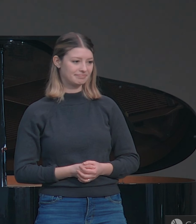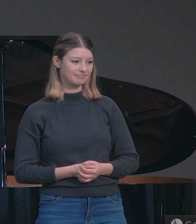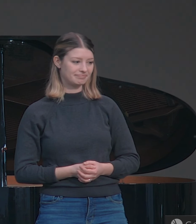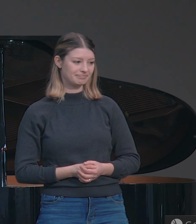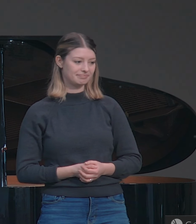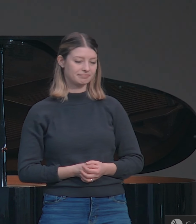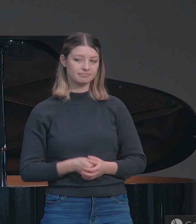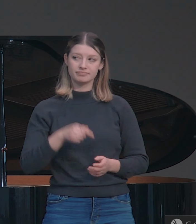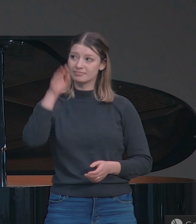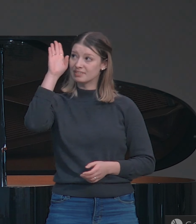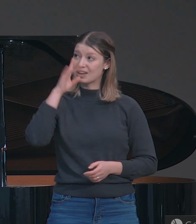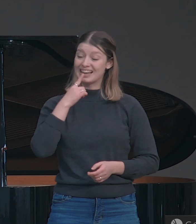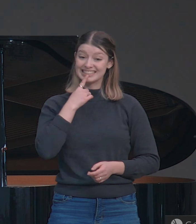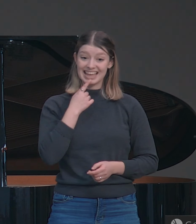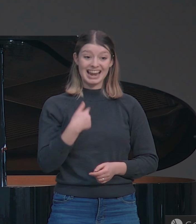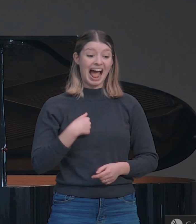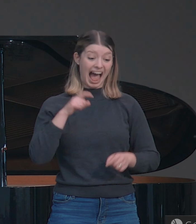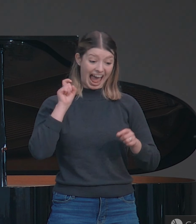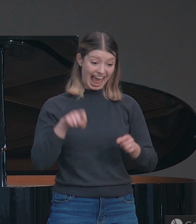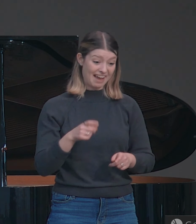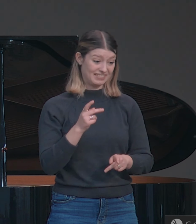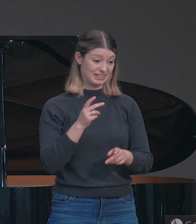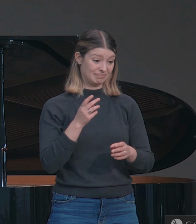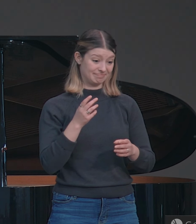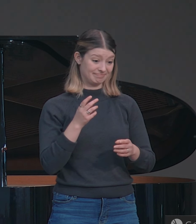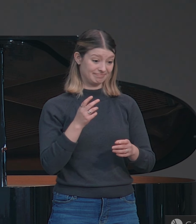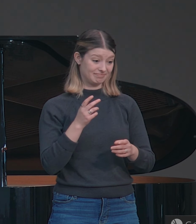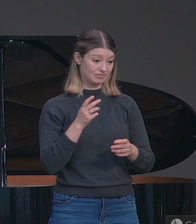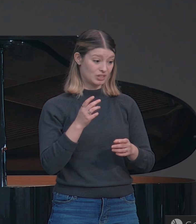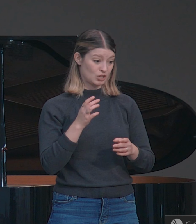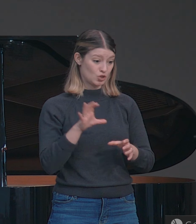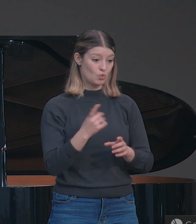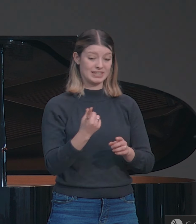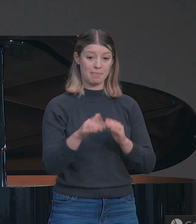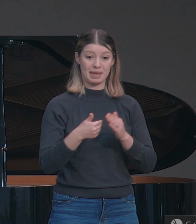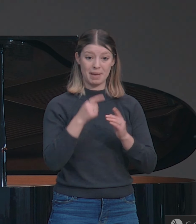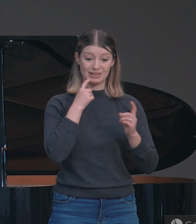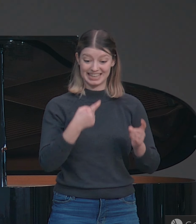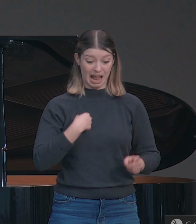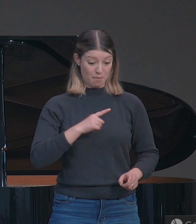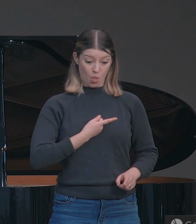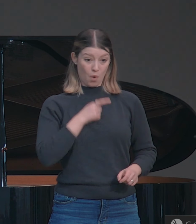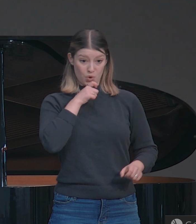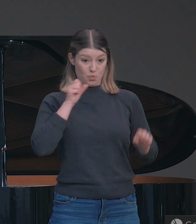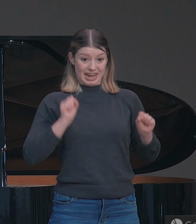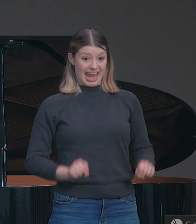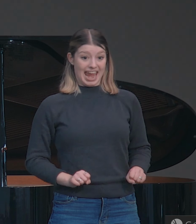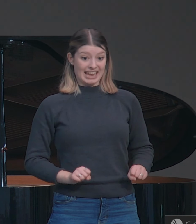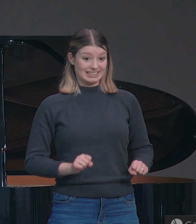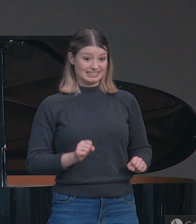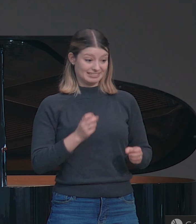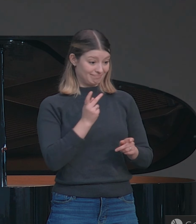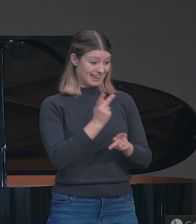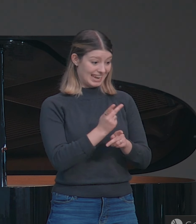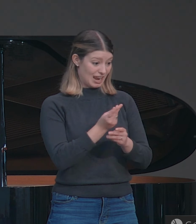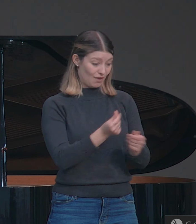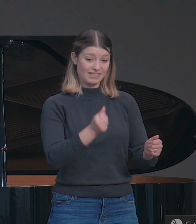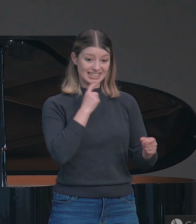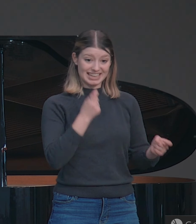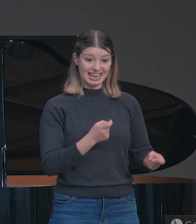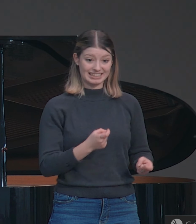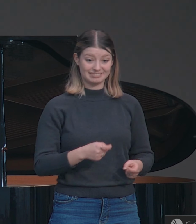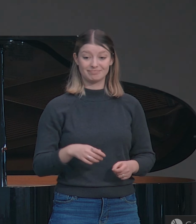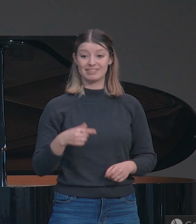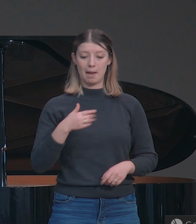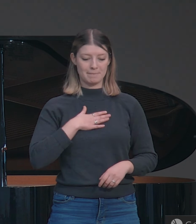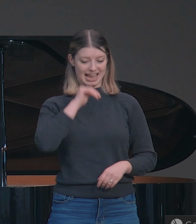God said, something's got to be done about sin, and I'm the only one who can do it, and my son will take care of it, and he did. You know